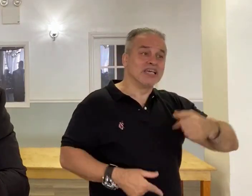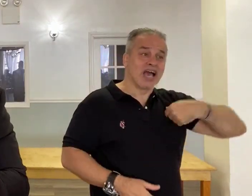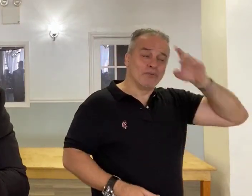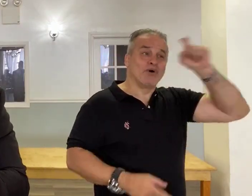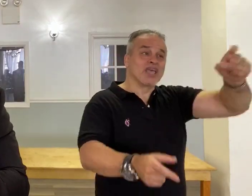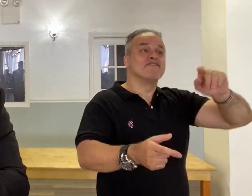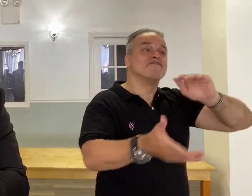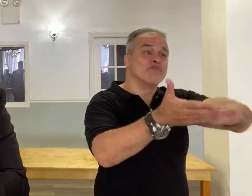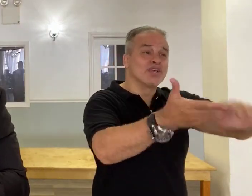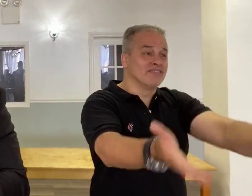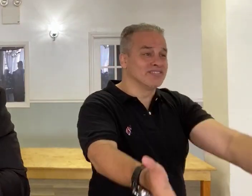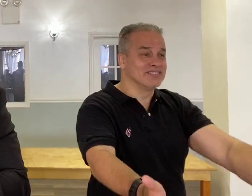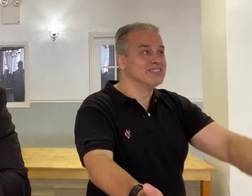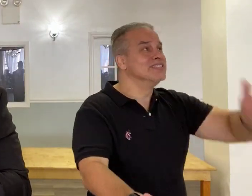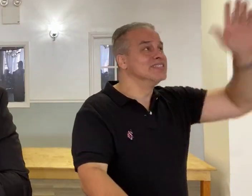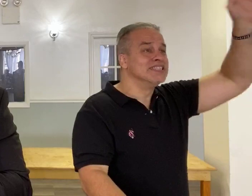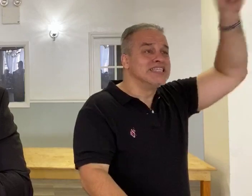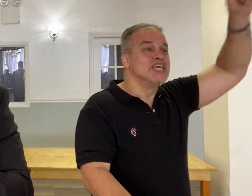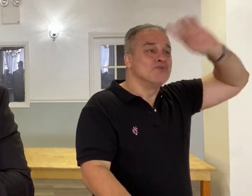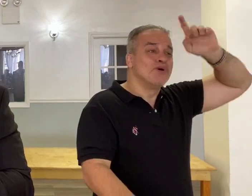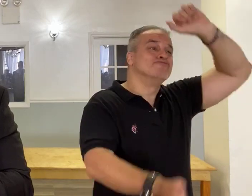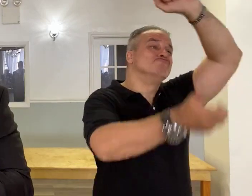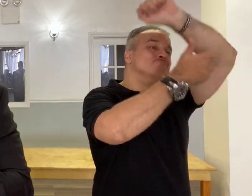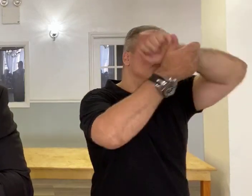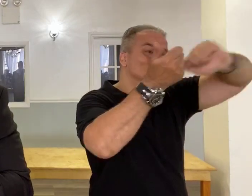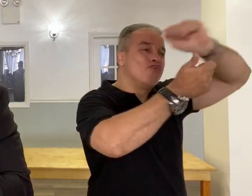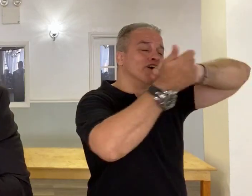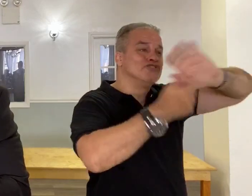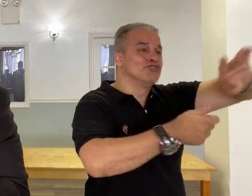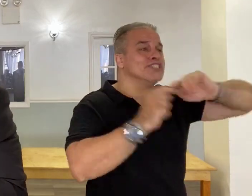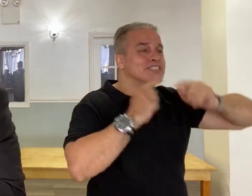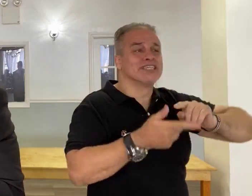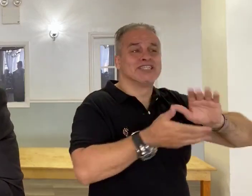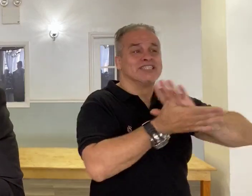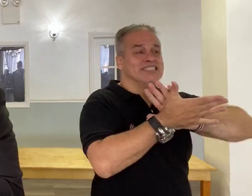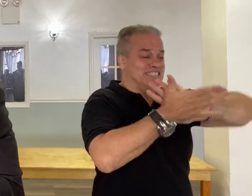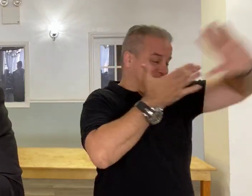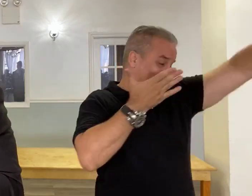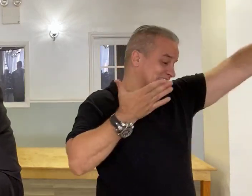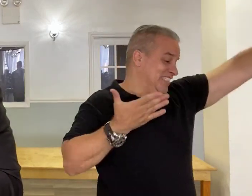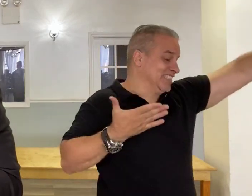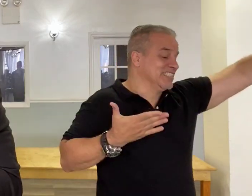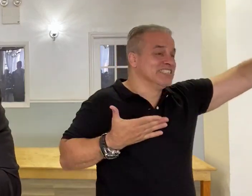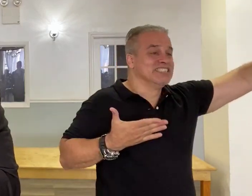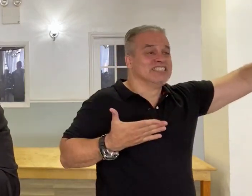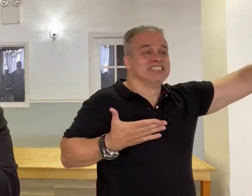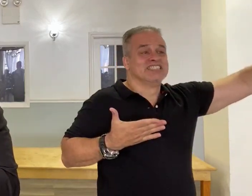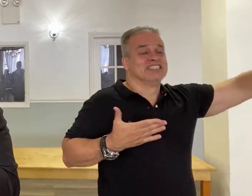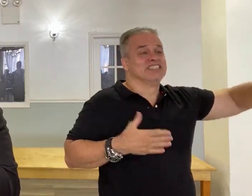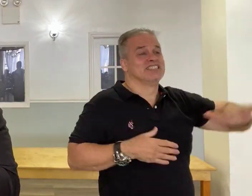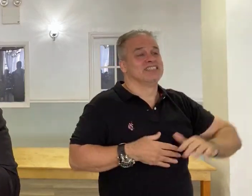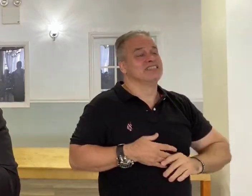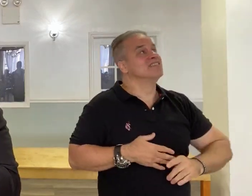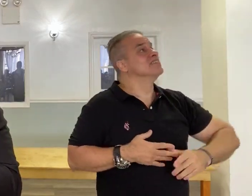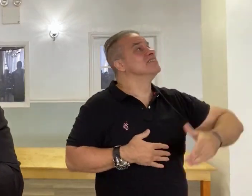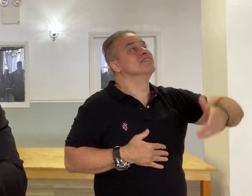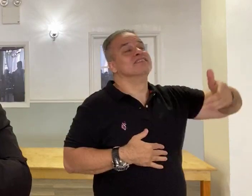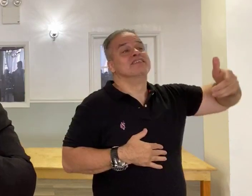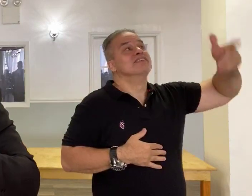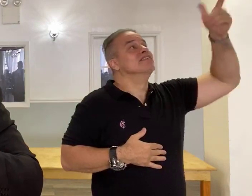unrighteousness. Confess to him. He will not refuse you. Confess to